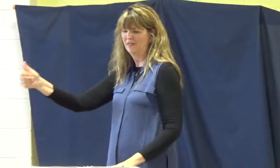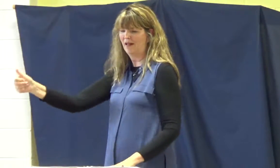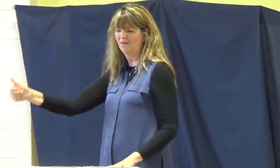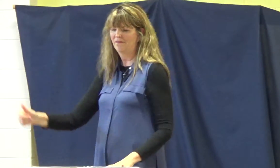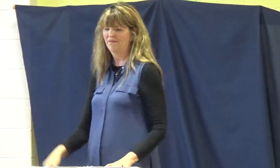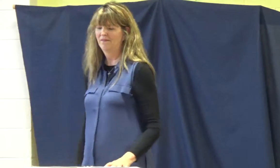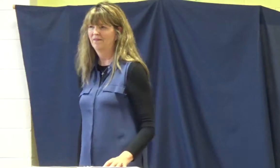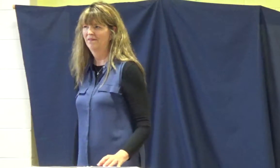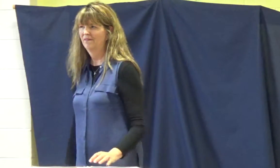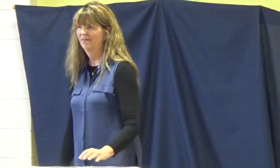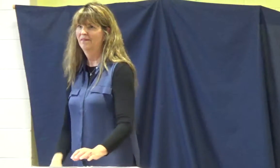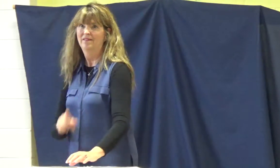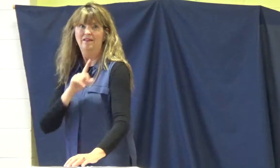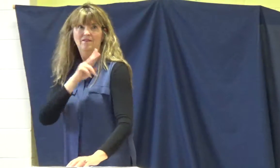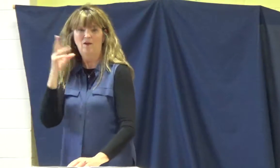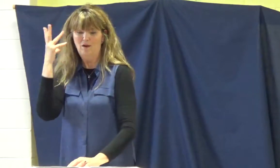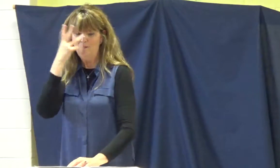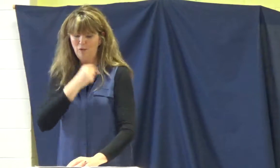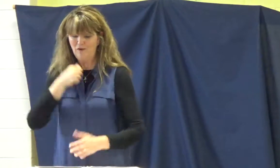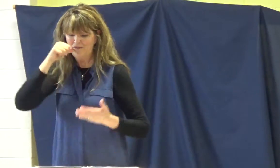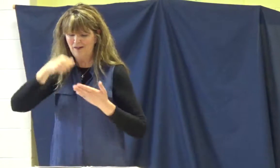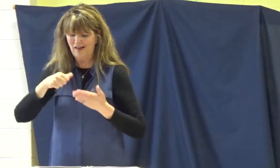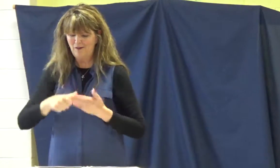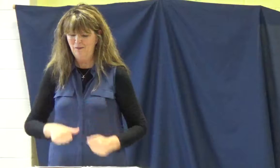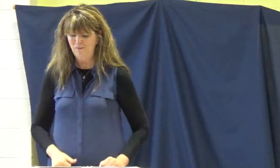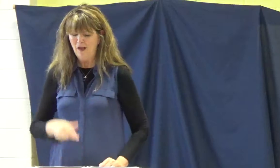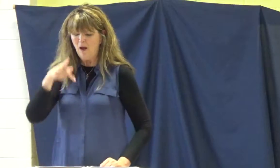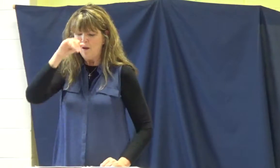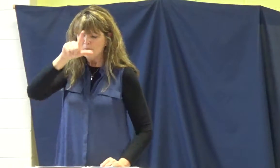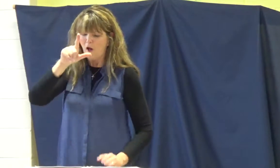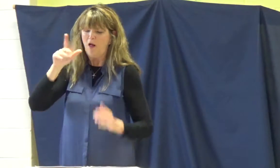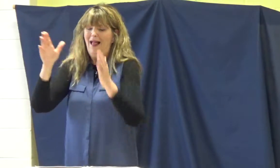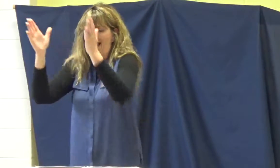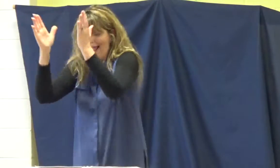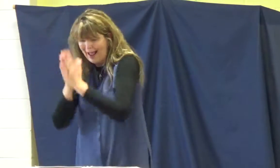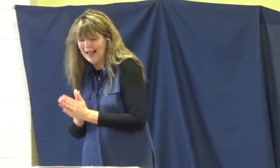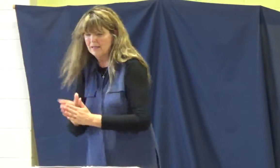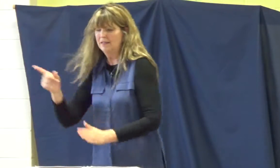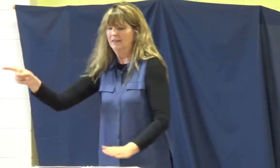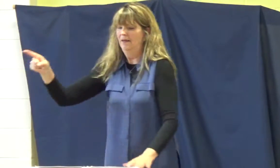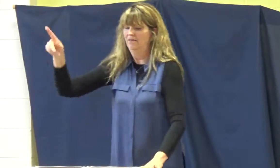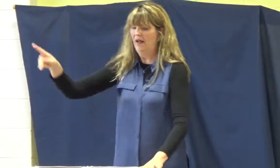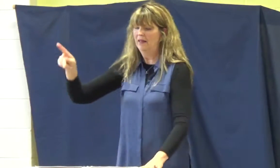to teach Philemon and for Philemon to want to change.